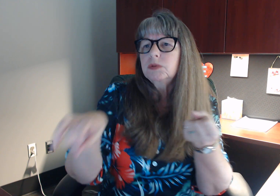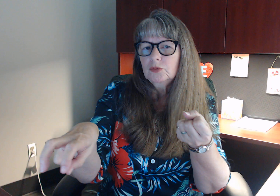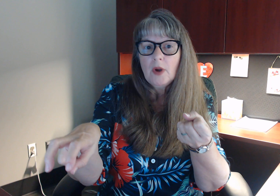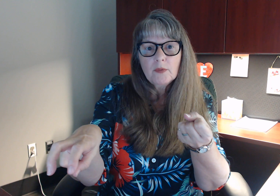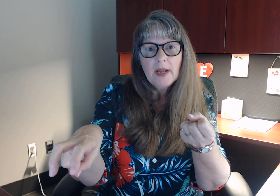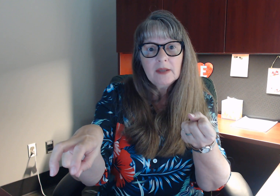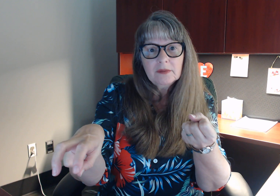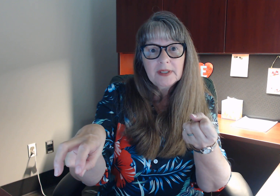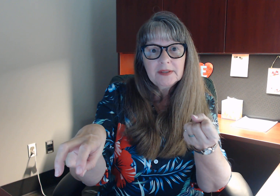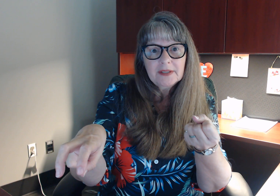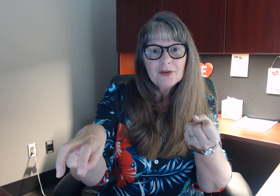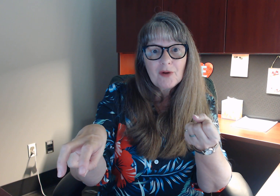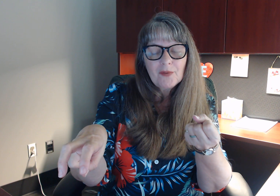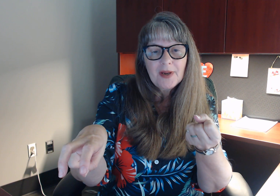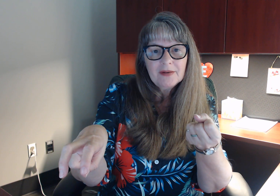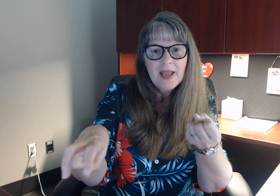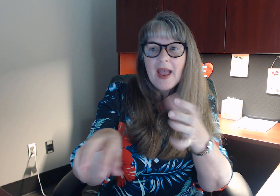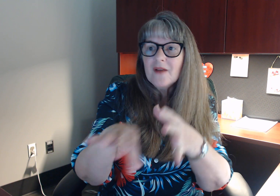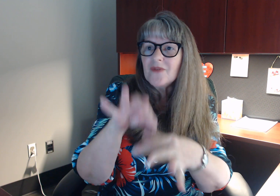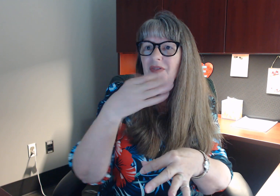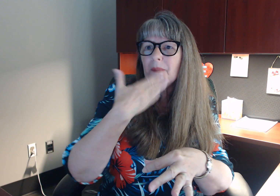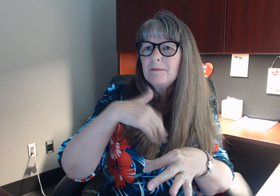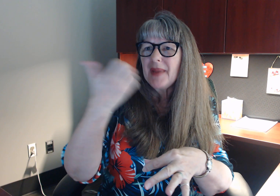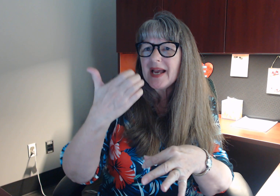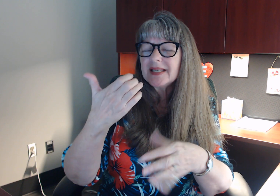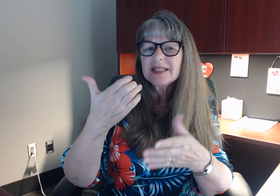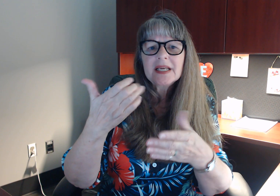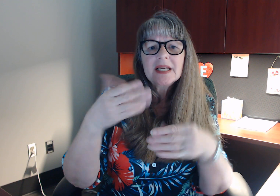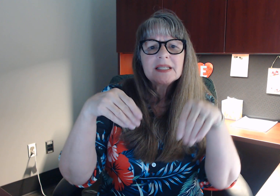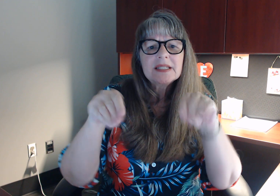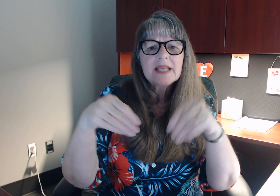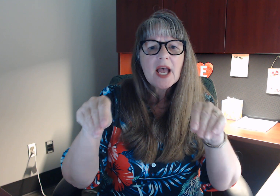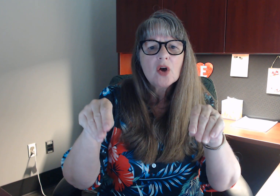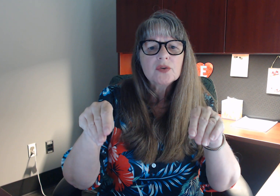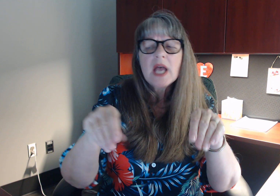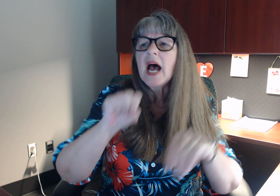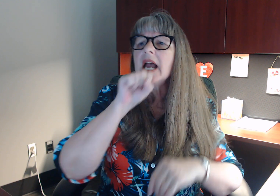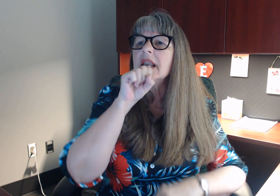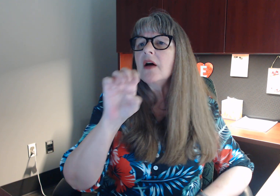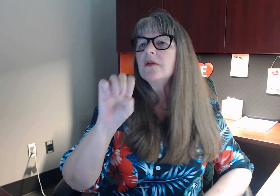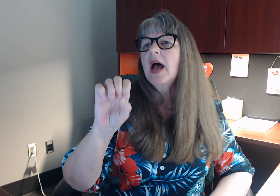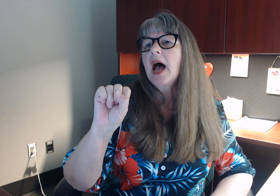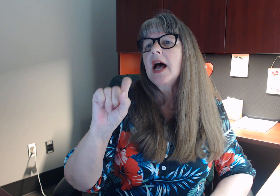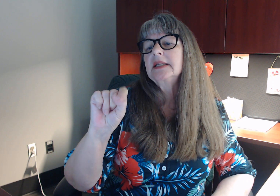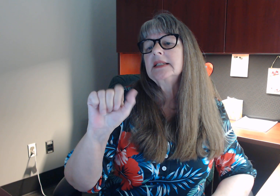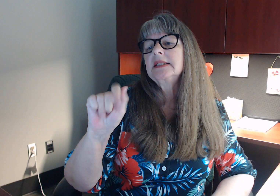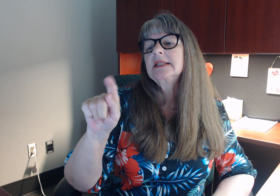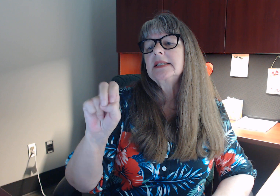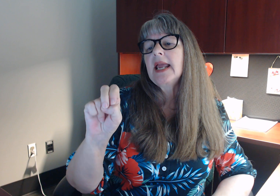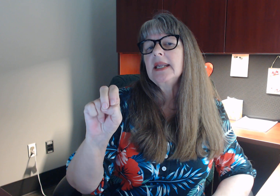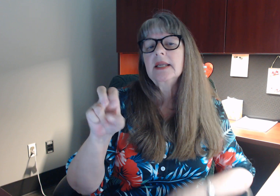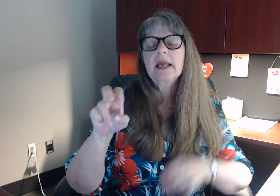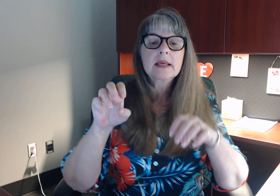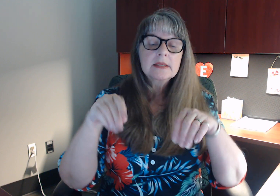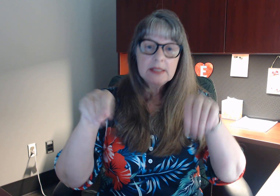drive around, right? I drive around and find the best sales. I love estate